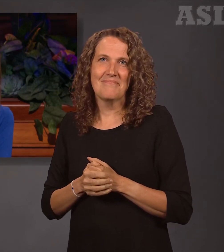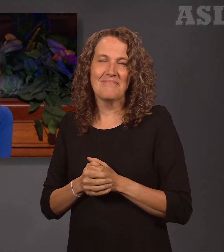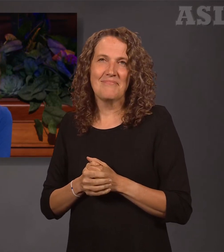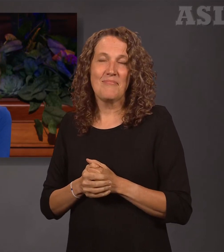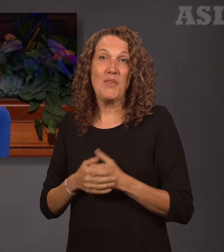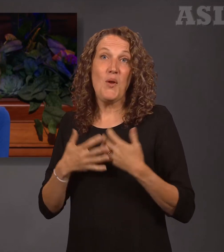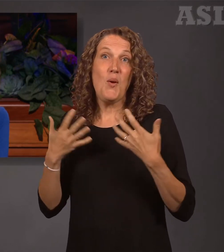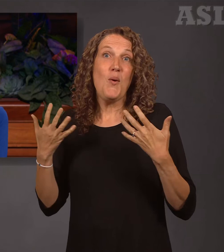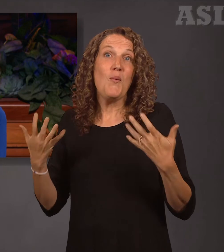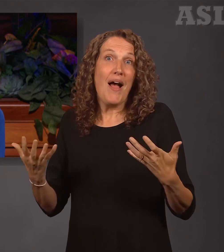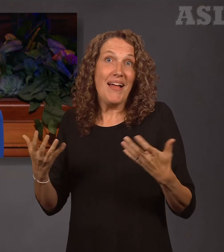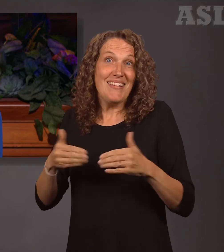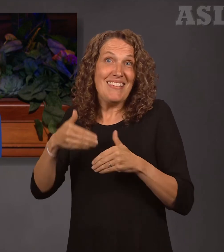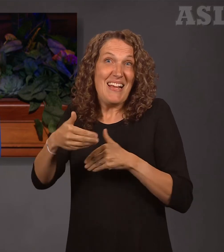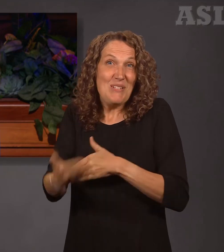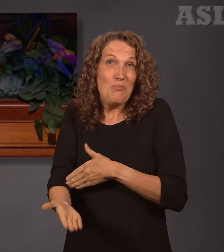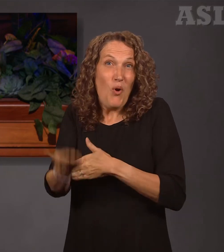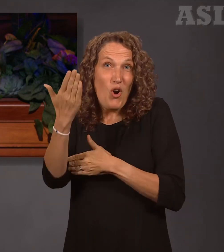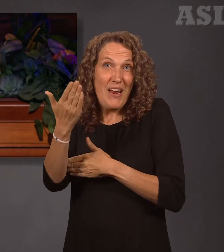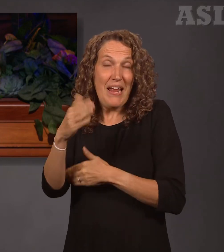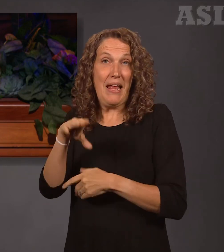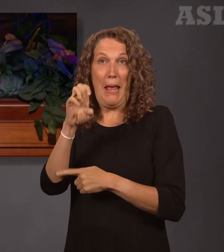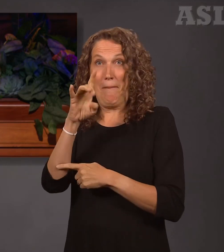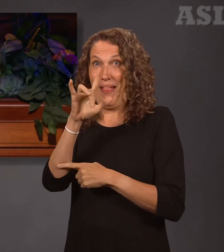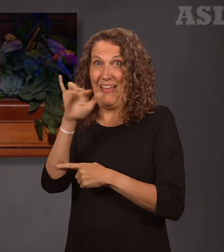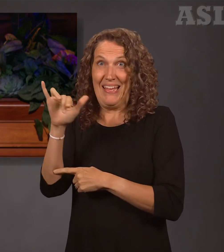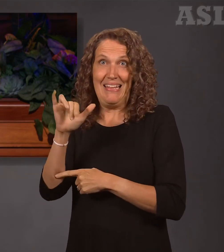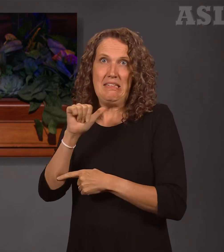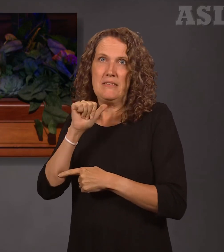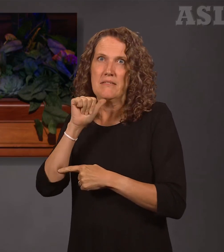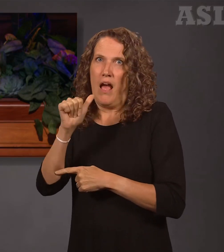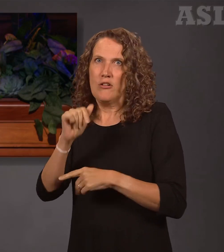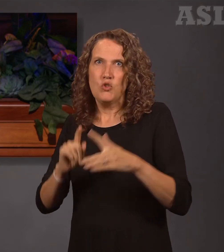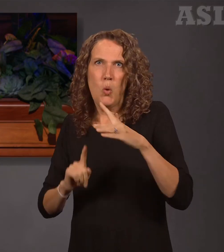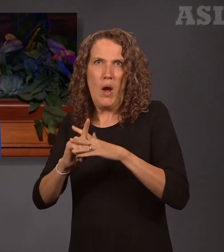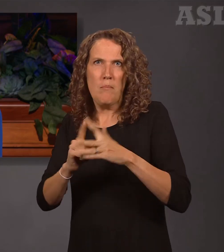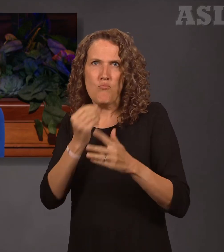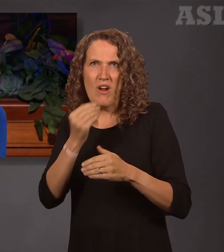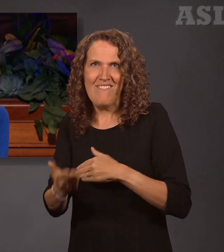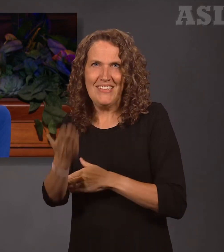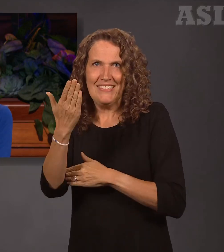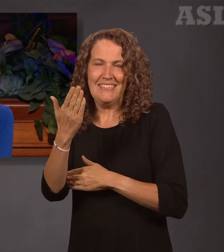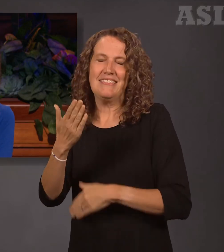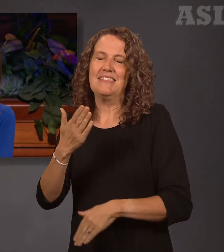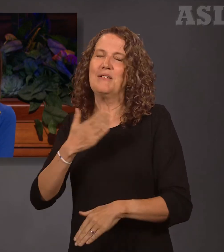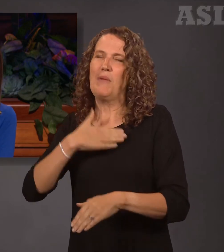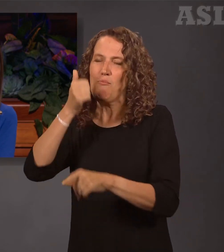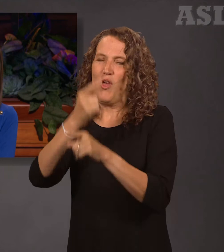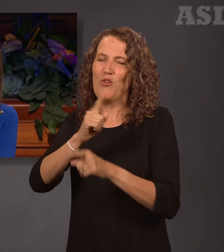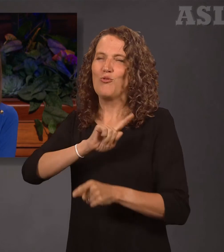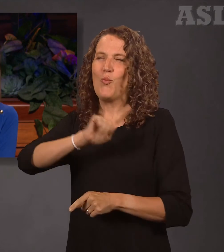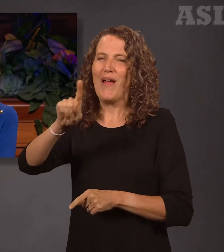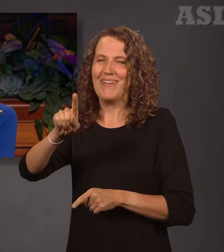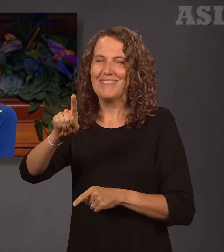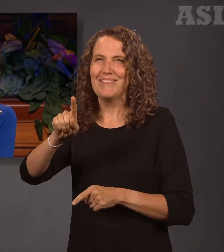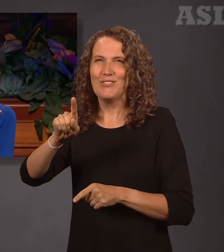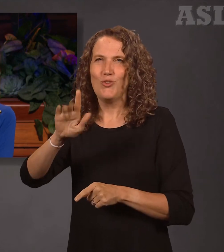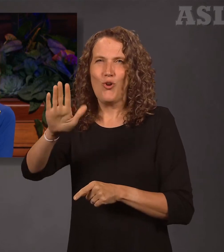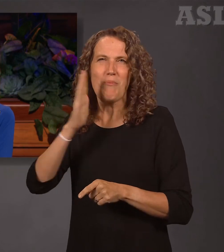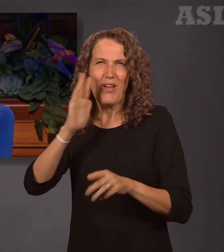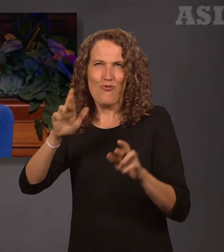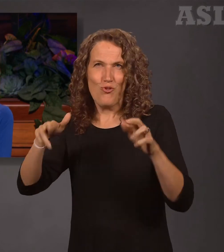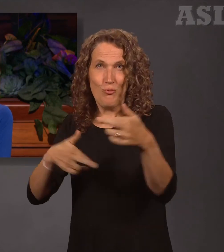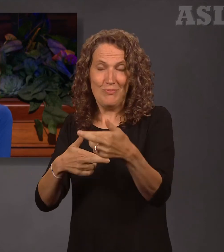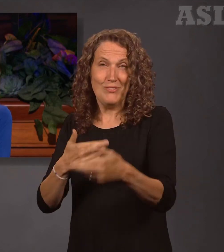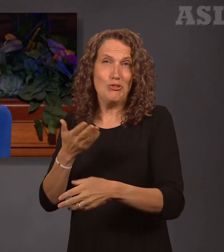well the next morning when Emily did not come for breakfast my brothers went to find her there